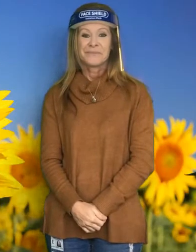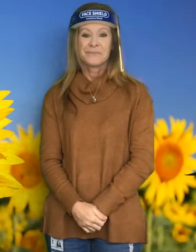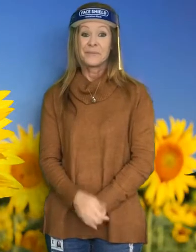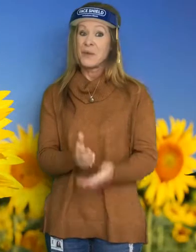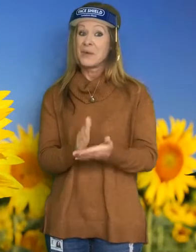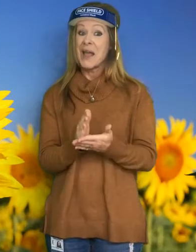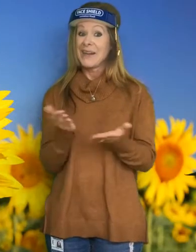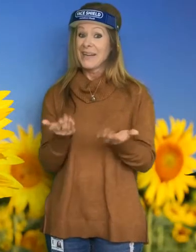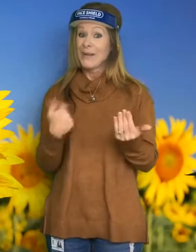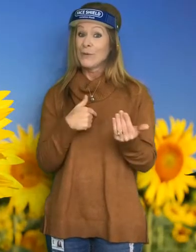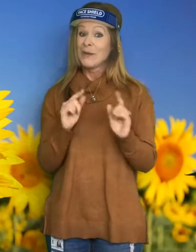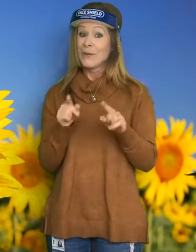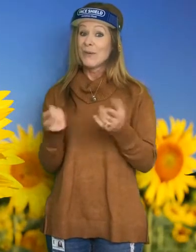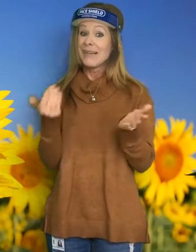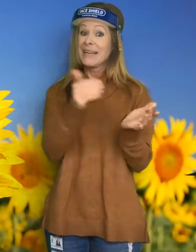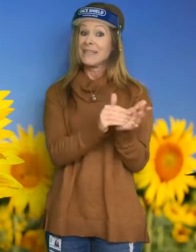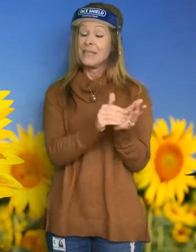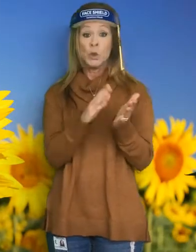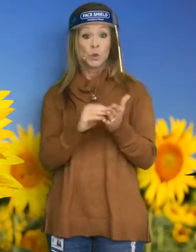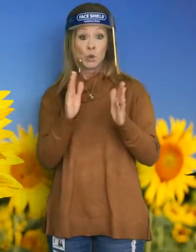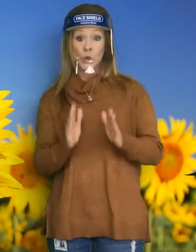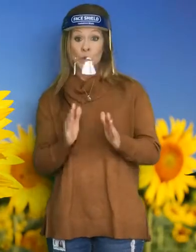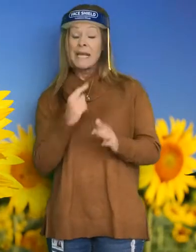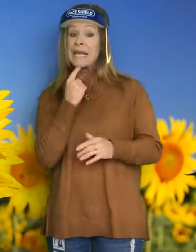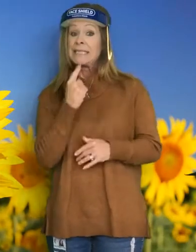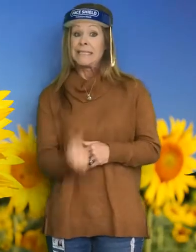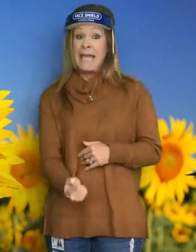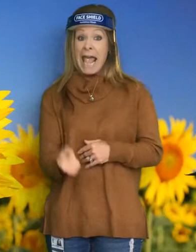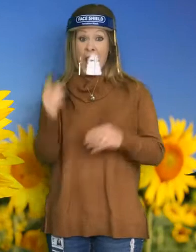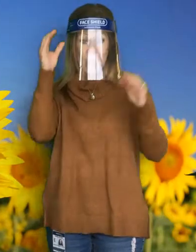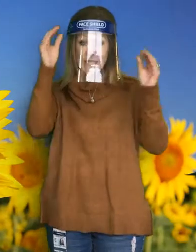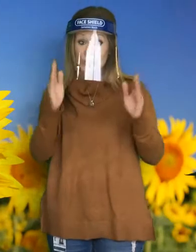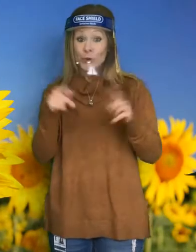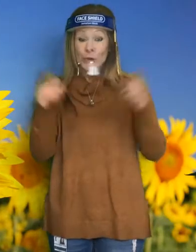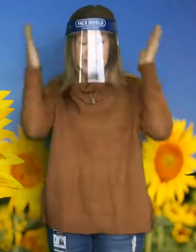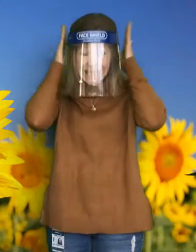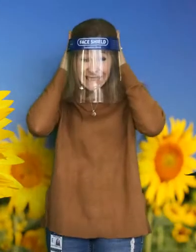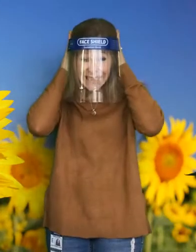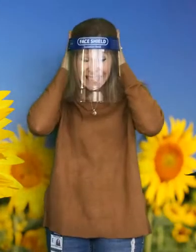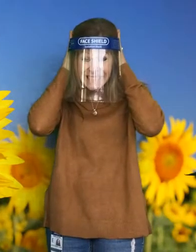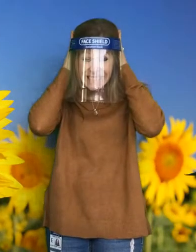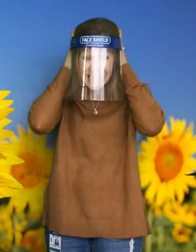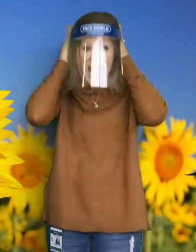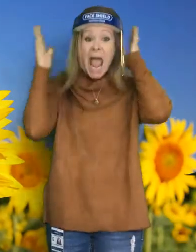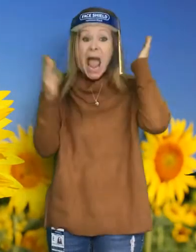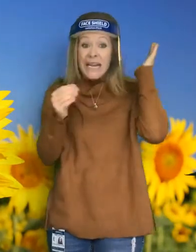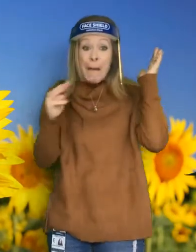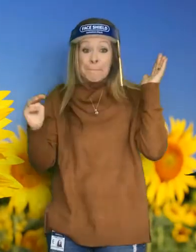All right, here we go again. Students, tell your teachers to cover their ears and